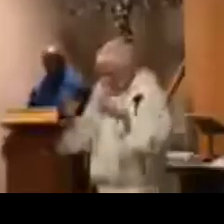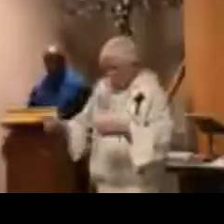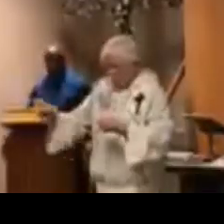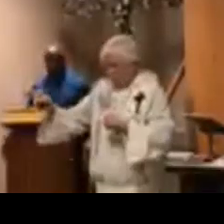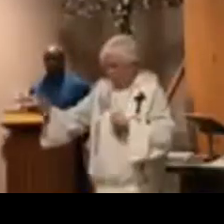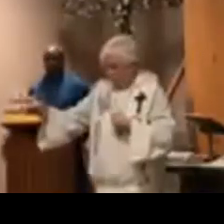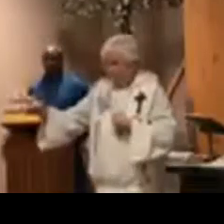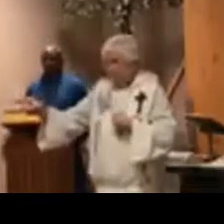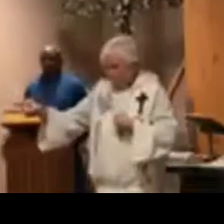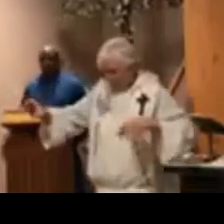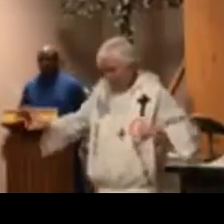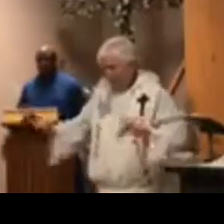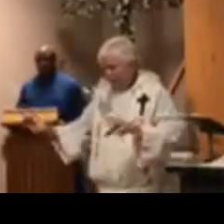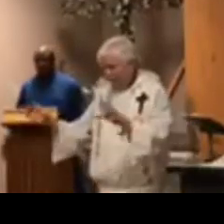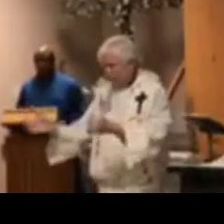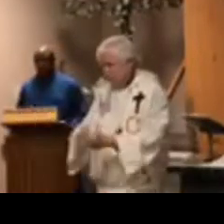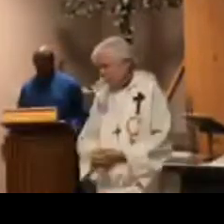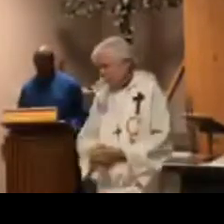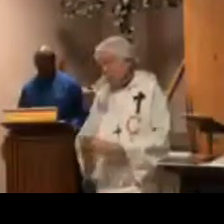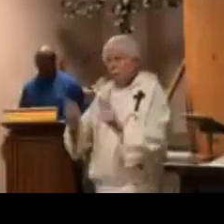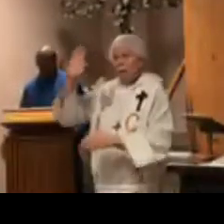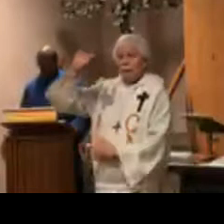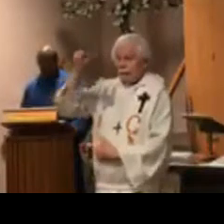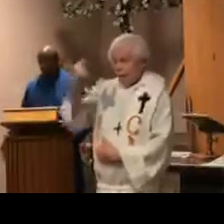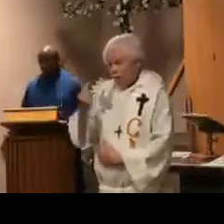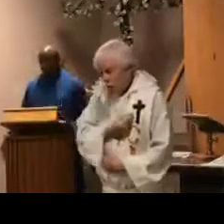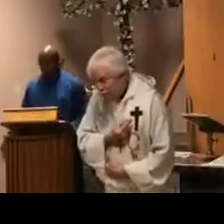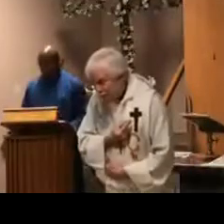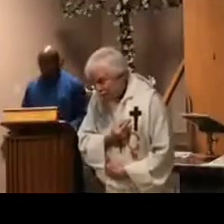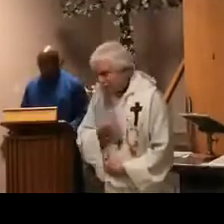But by his grace,